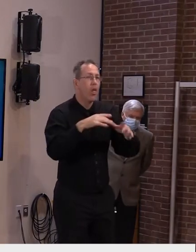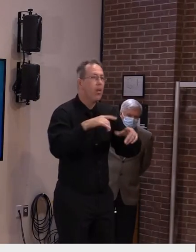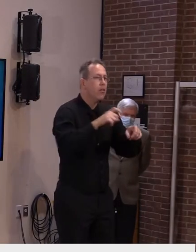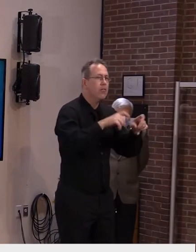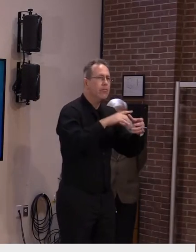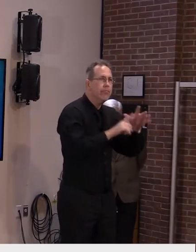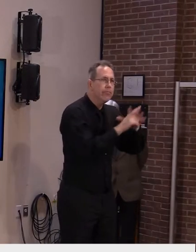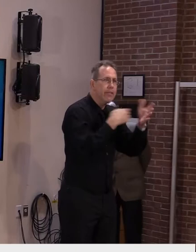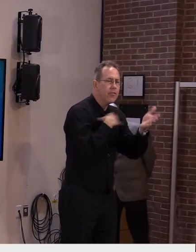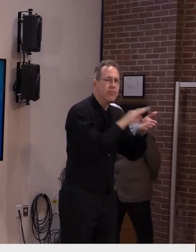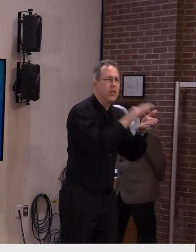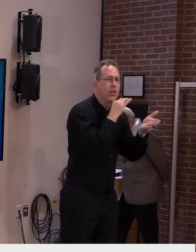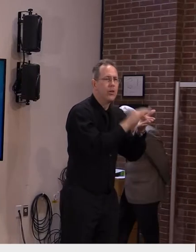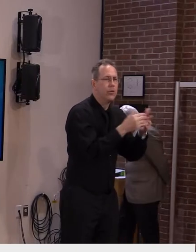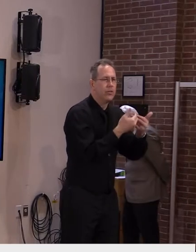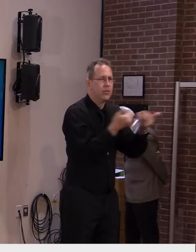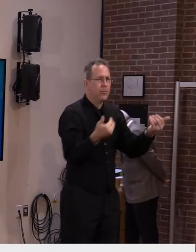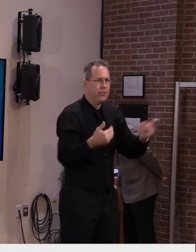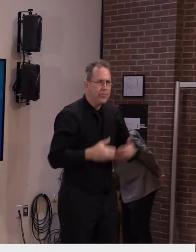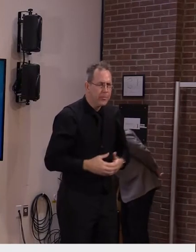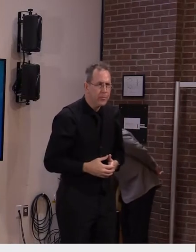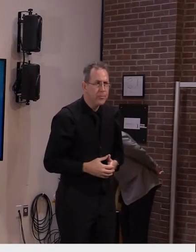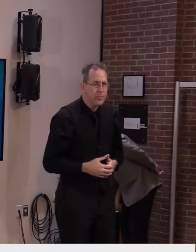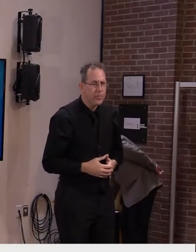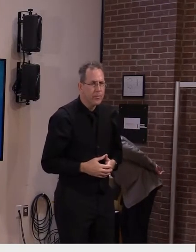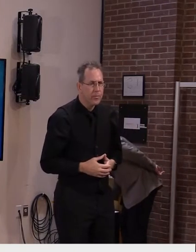Thank you. Andrew, Caledonian Record.